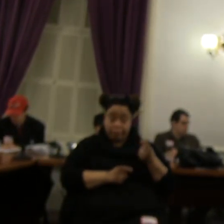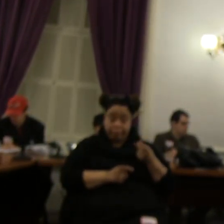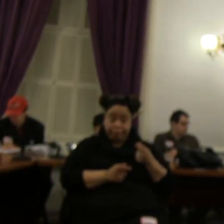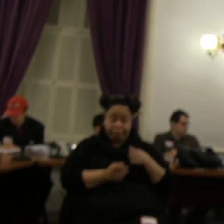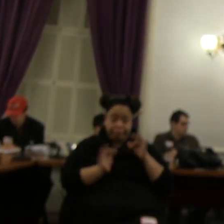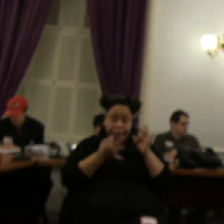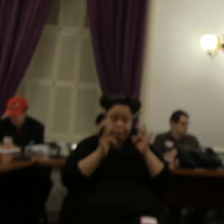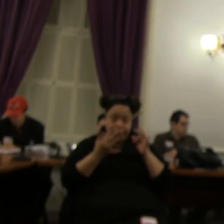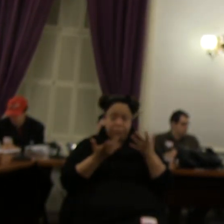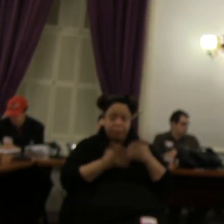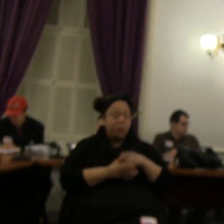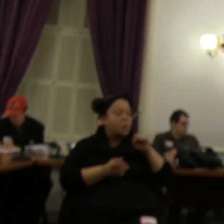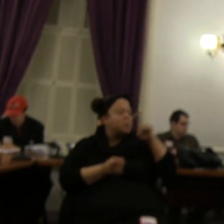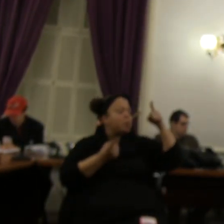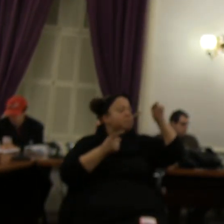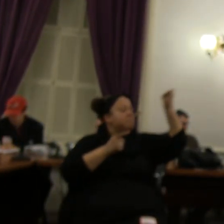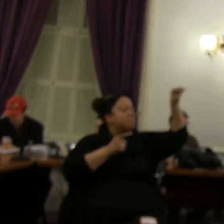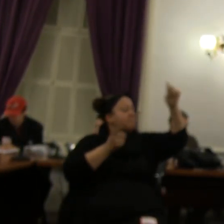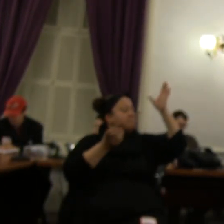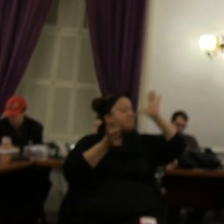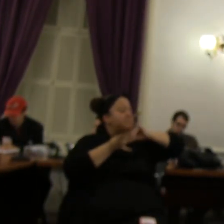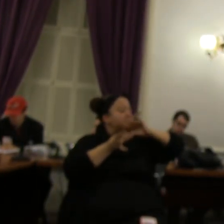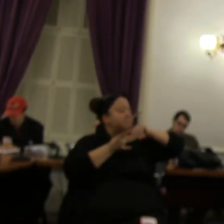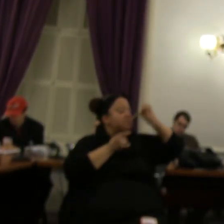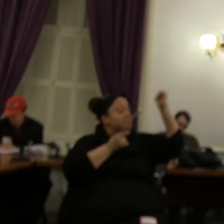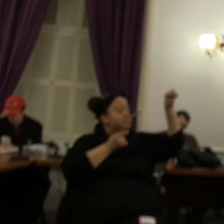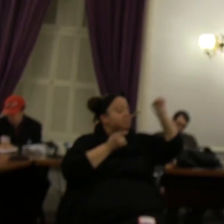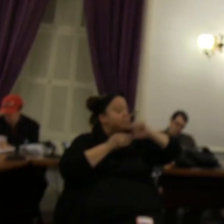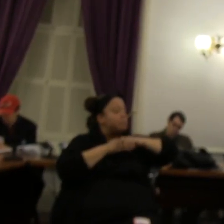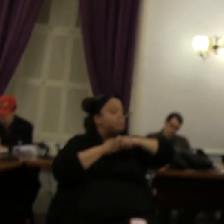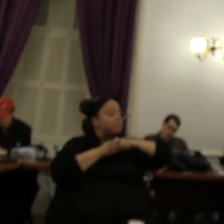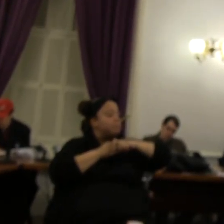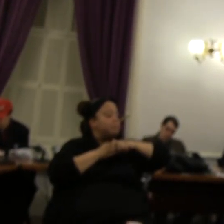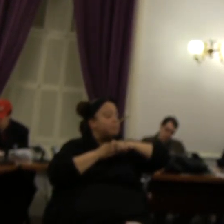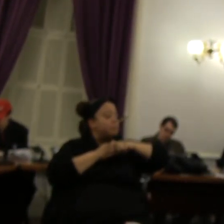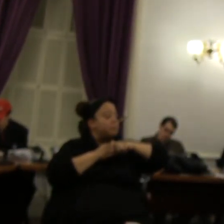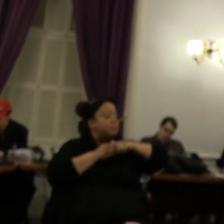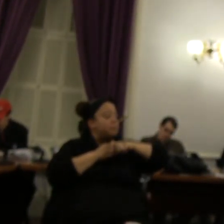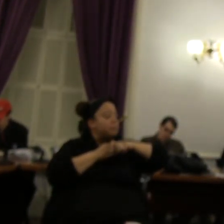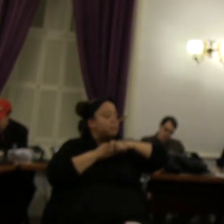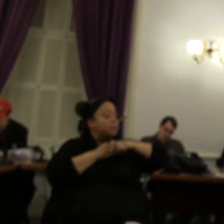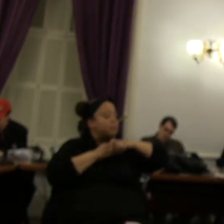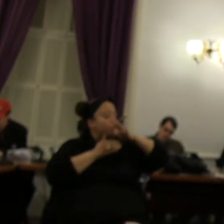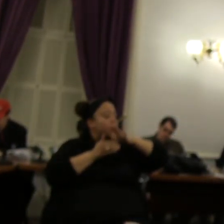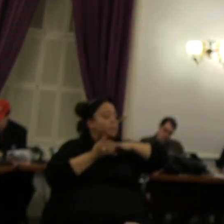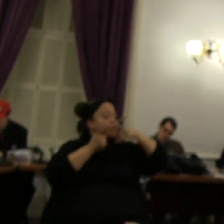wouldn't be able to pay her rent. Are there other examples?